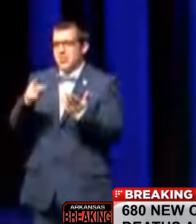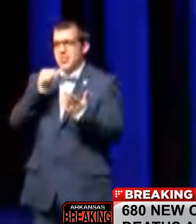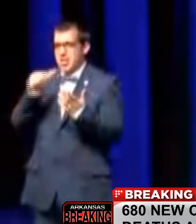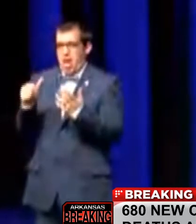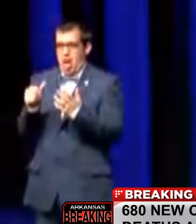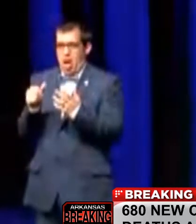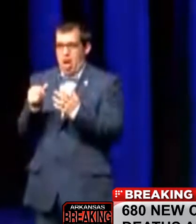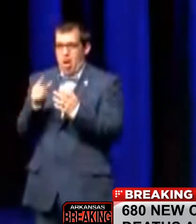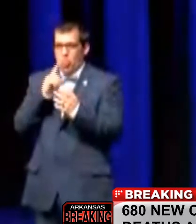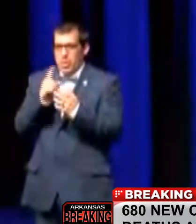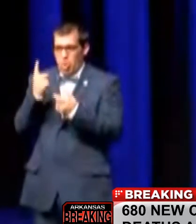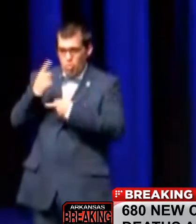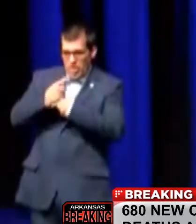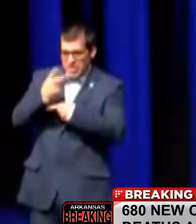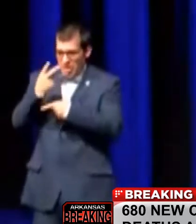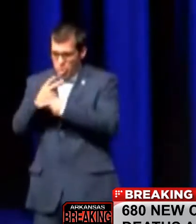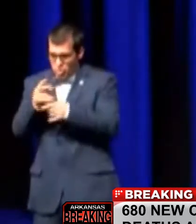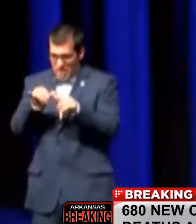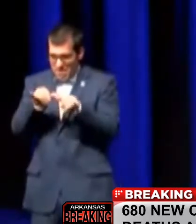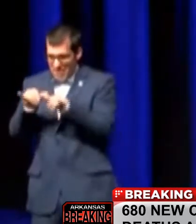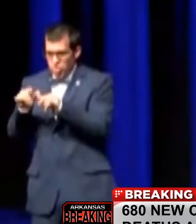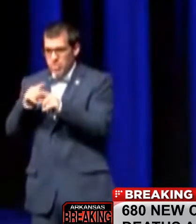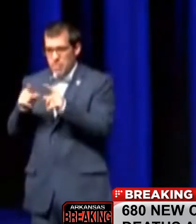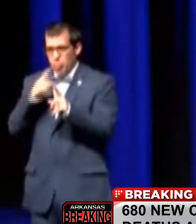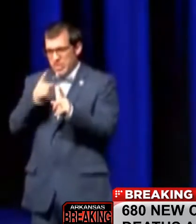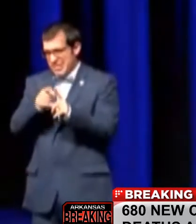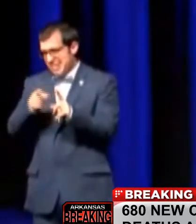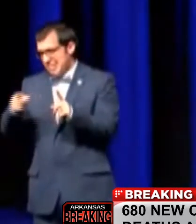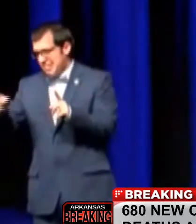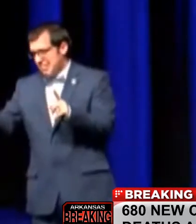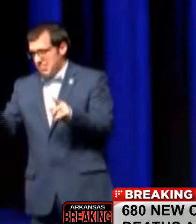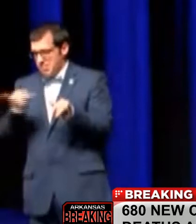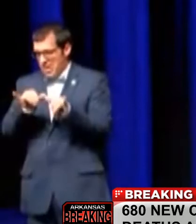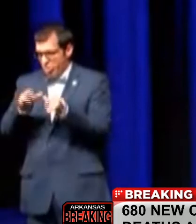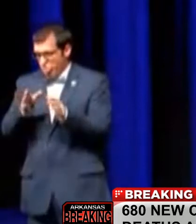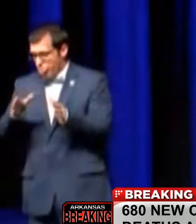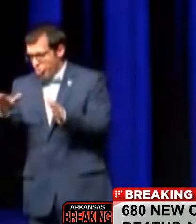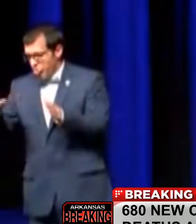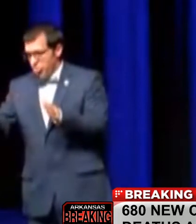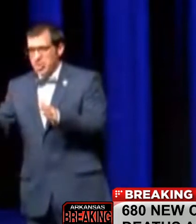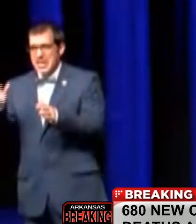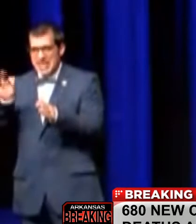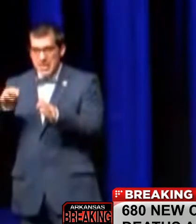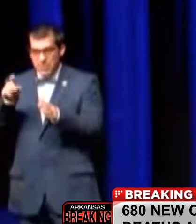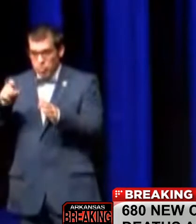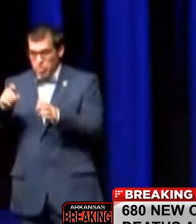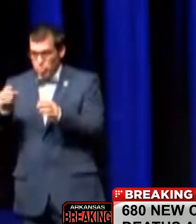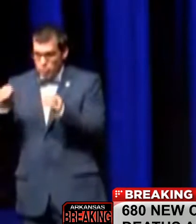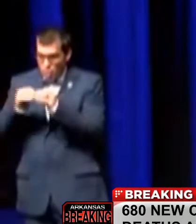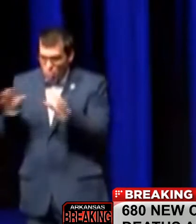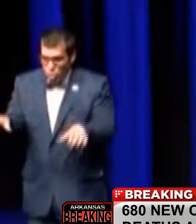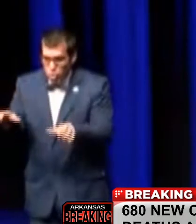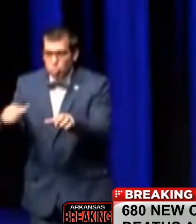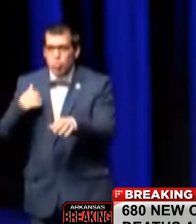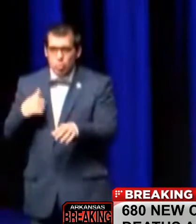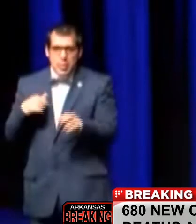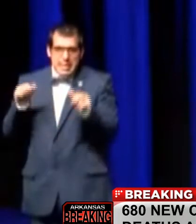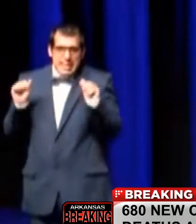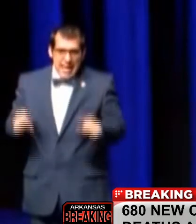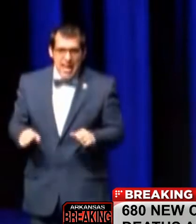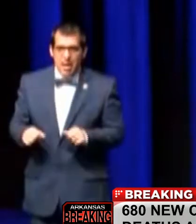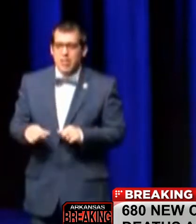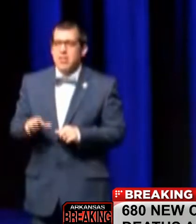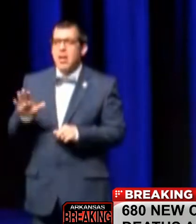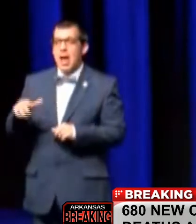a short period of time, but a longer period of time, and if additional action needs to be taken, we can do that. I